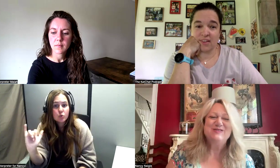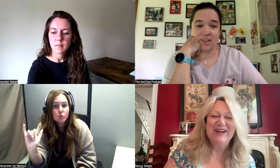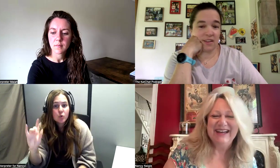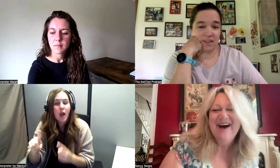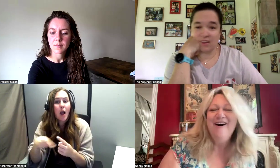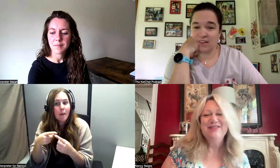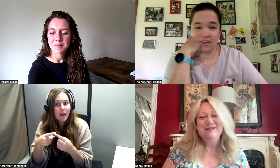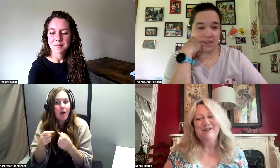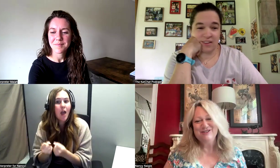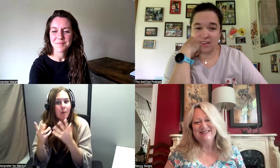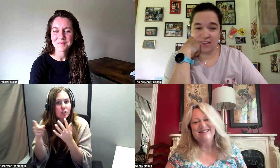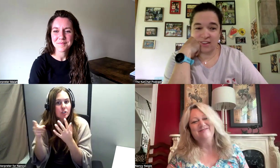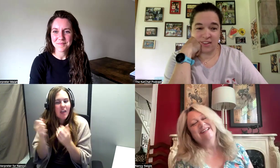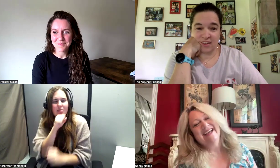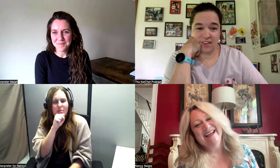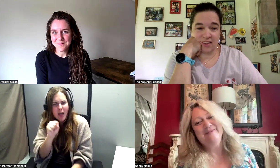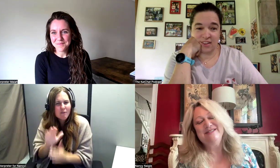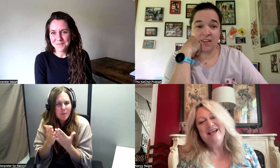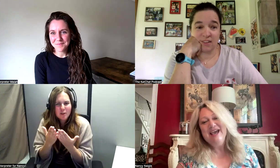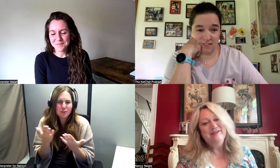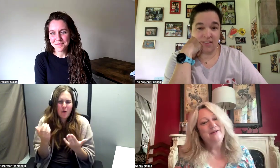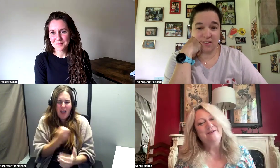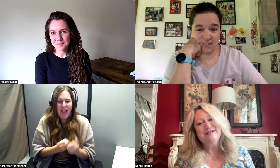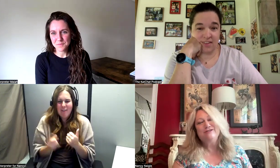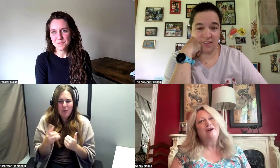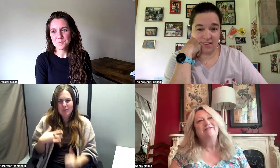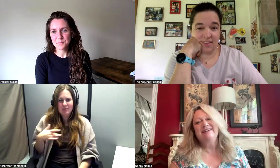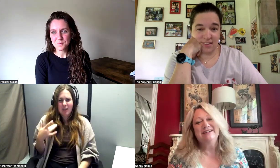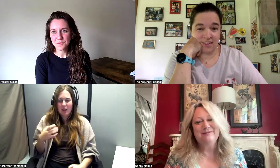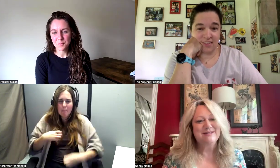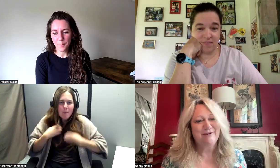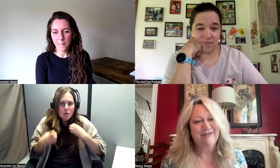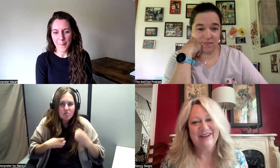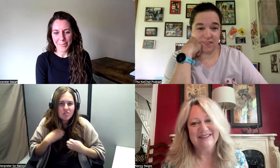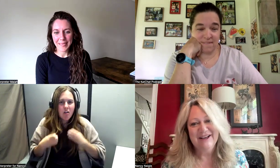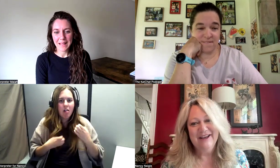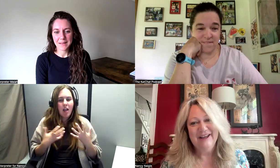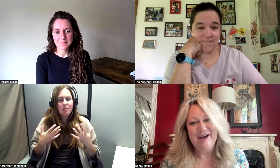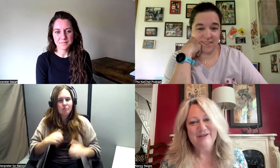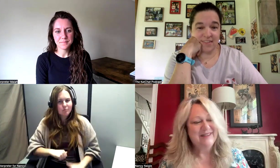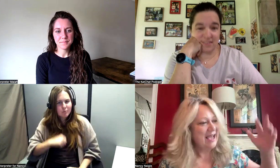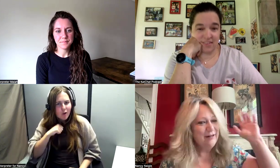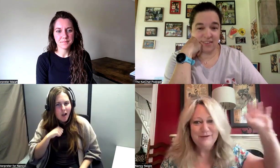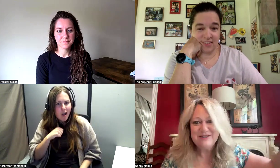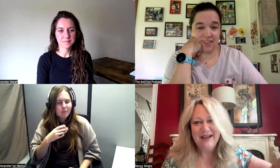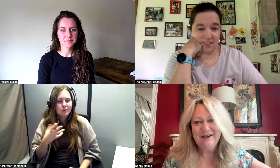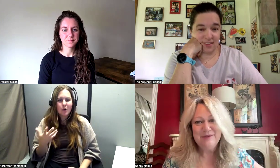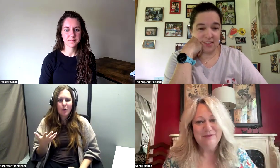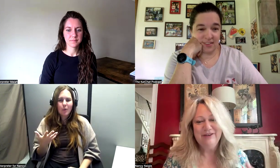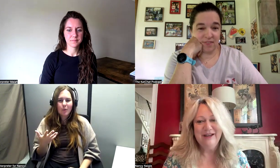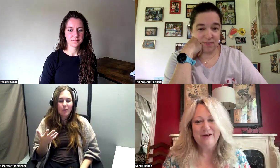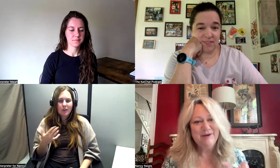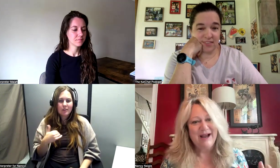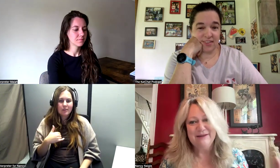So it was funny. All the emotions had really hit. It was the trifecta. It was the perfect, the gal who was heading